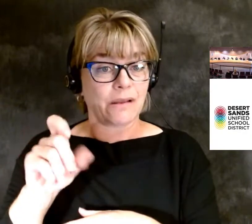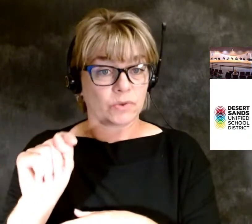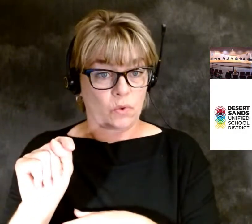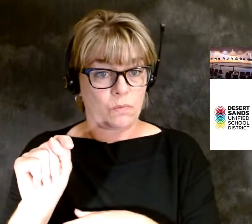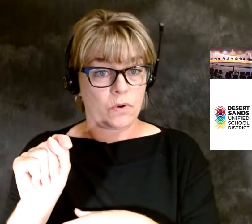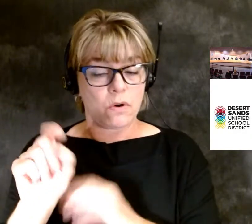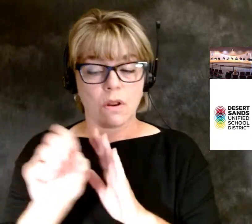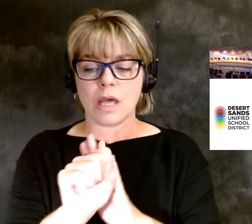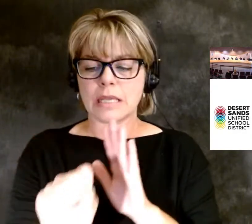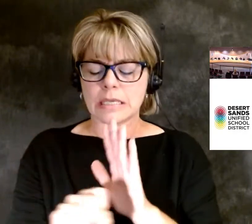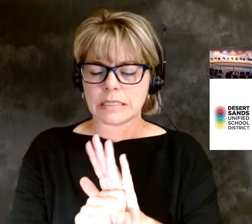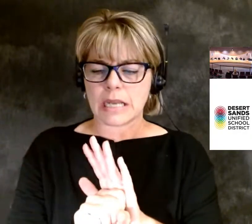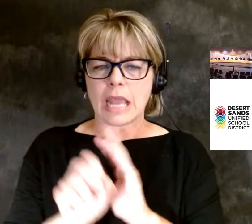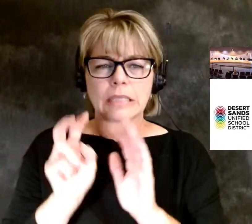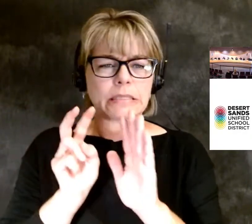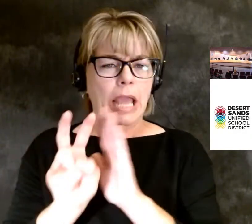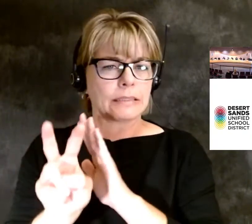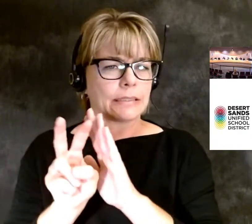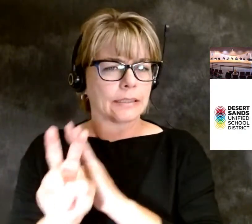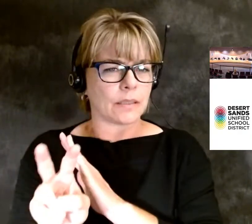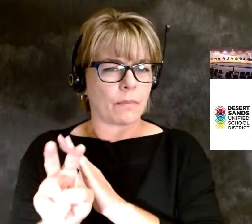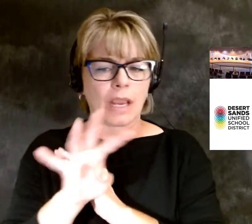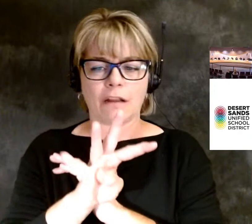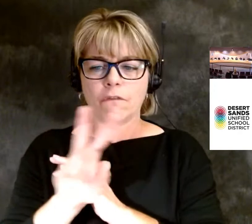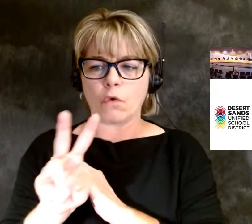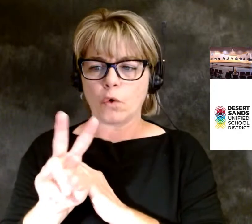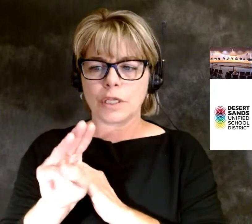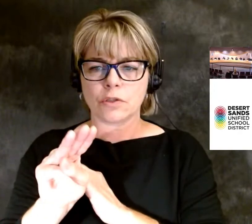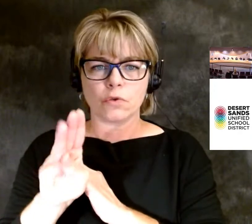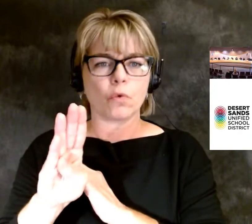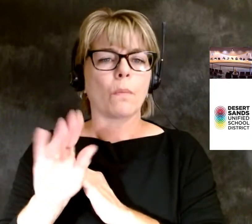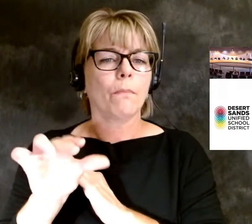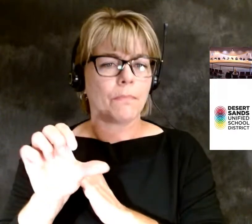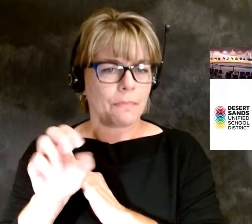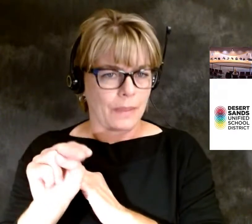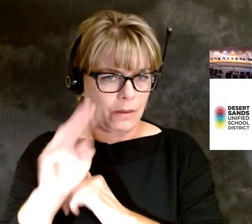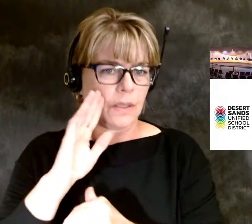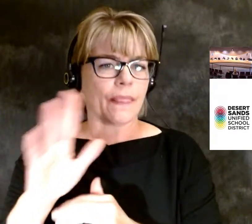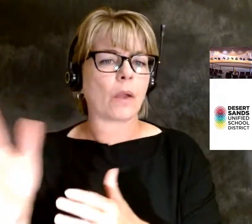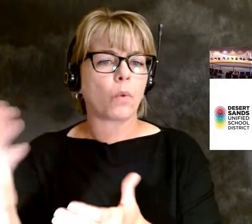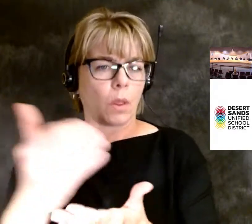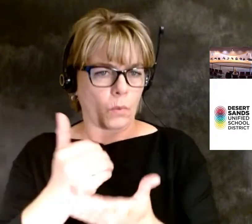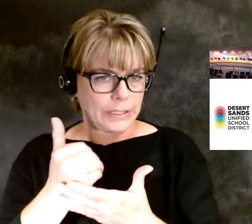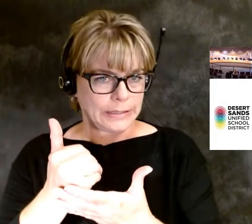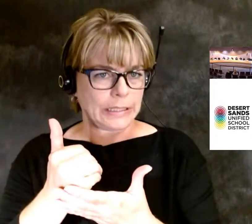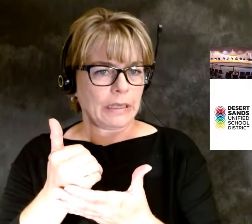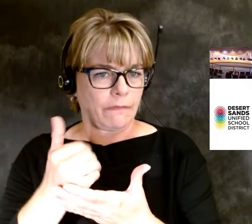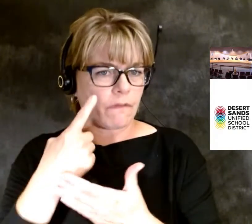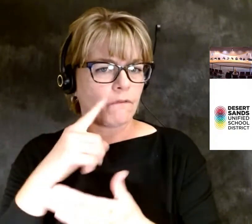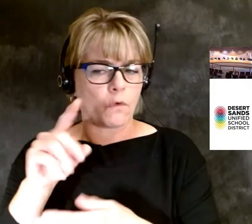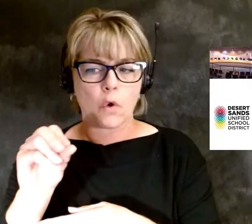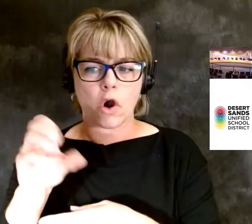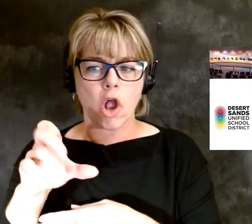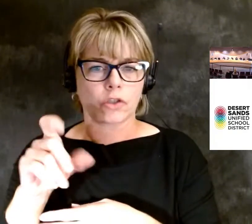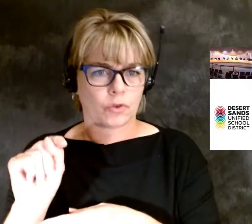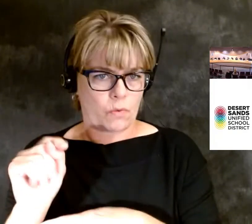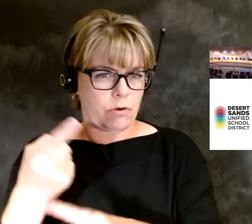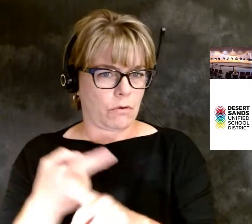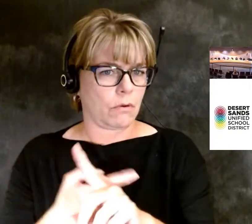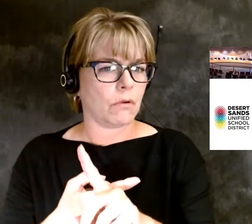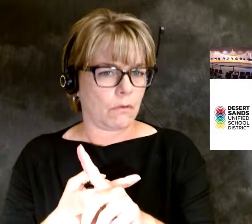they're anticipating $42 billion that they are going to receive in that October filing. So hopefully